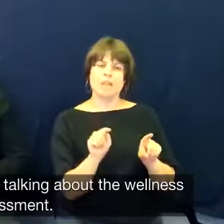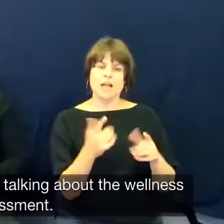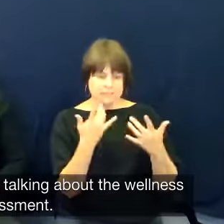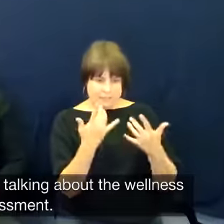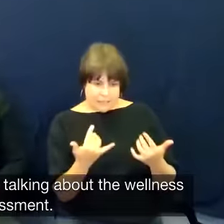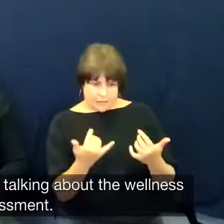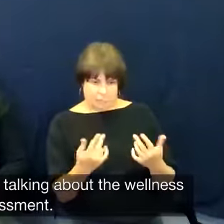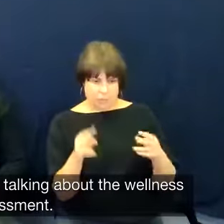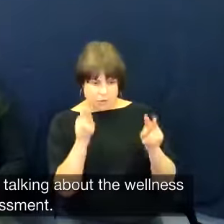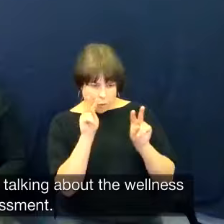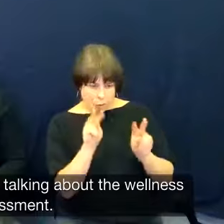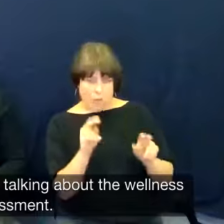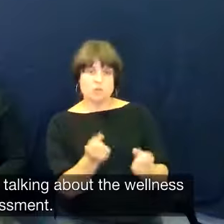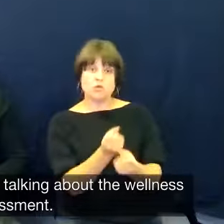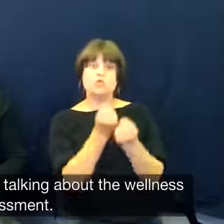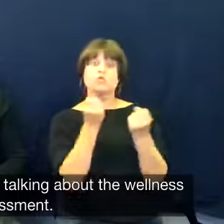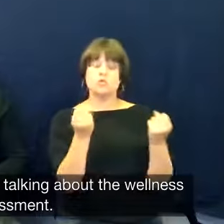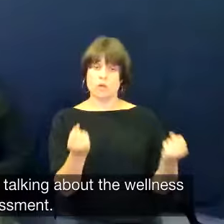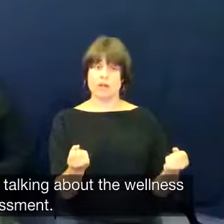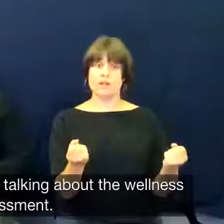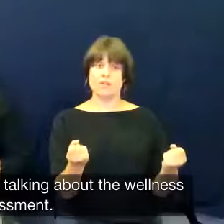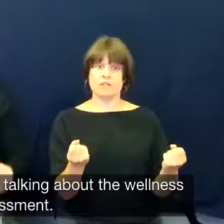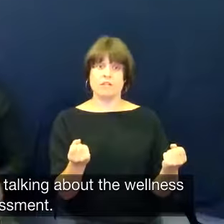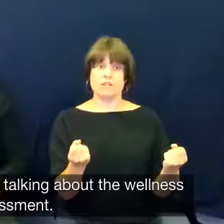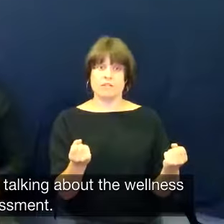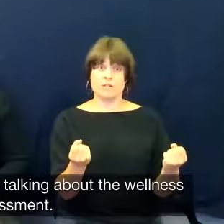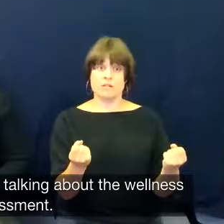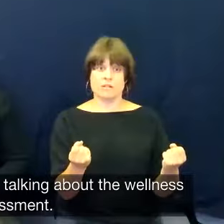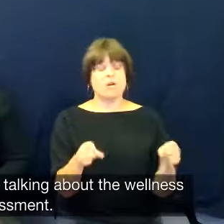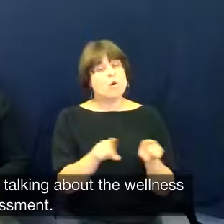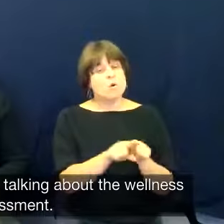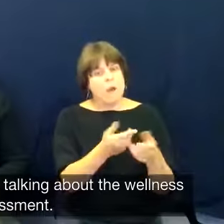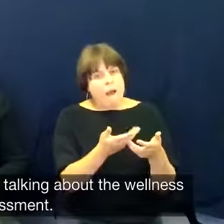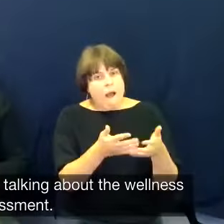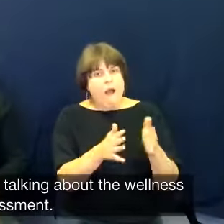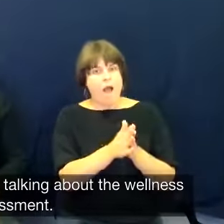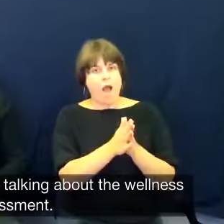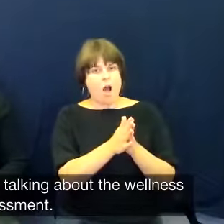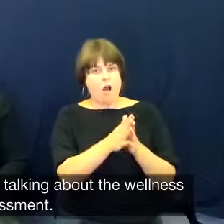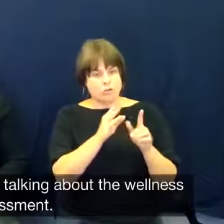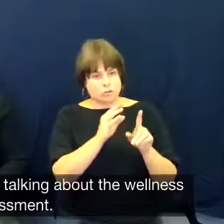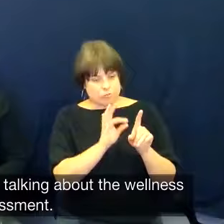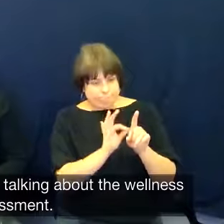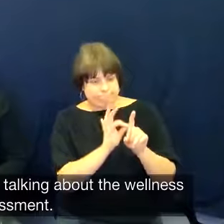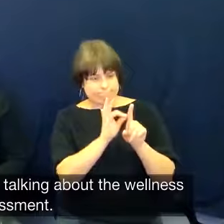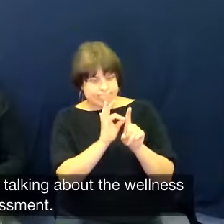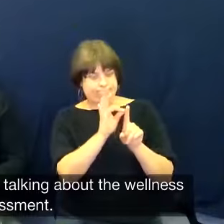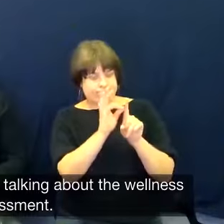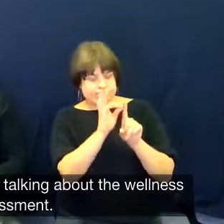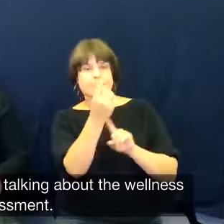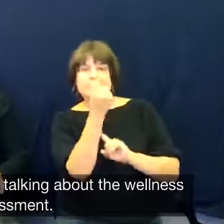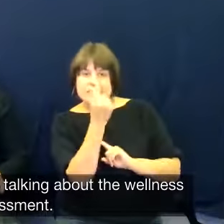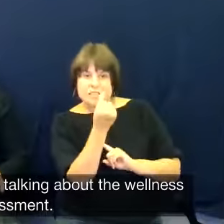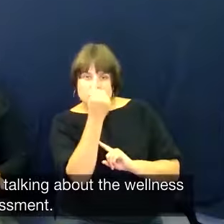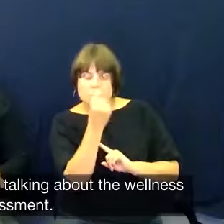the strengths and how to increase the potential.